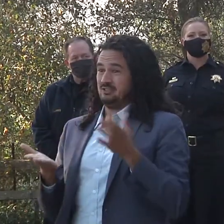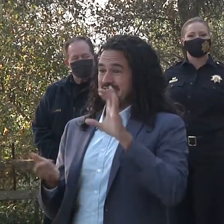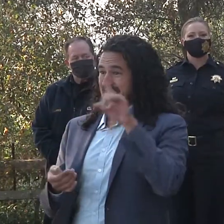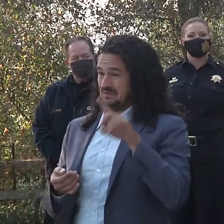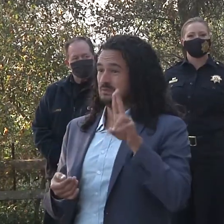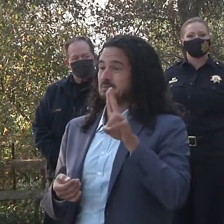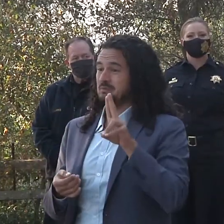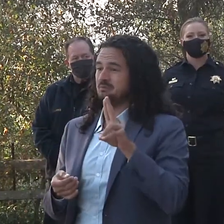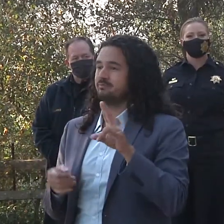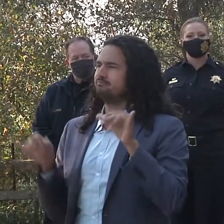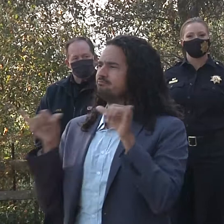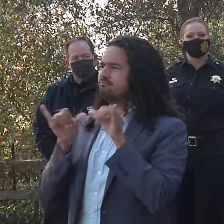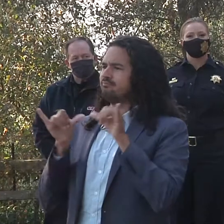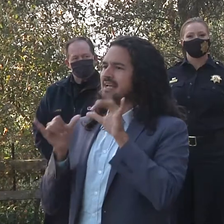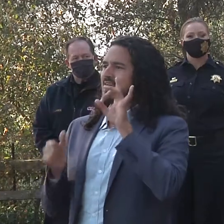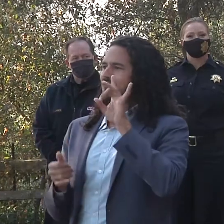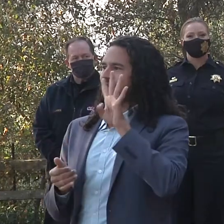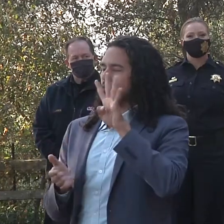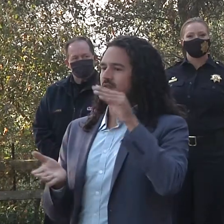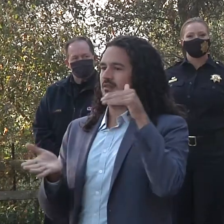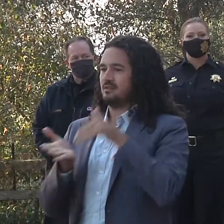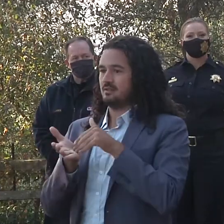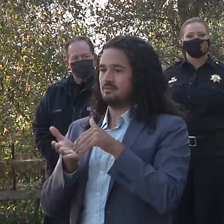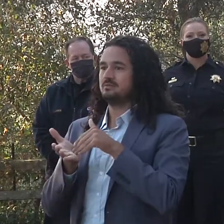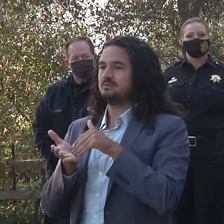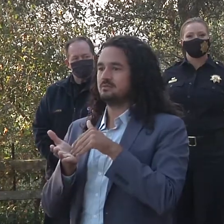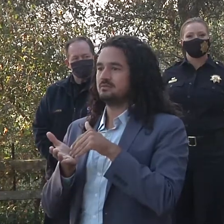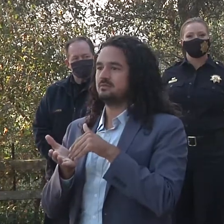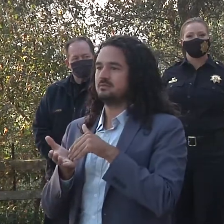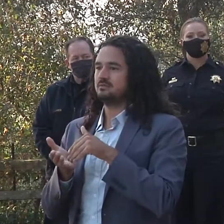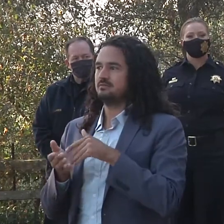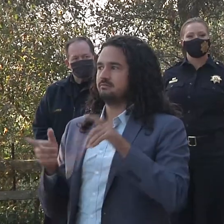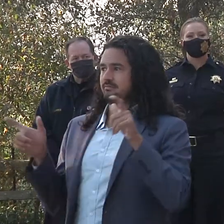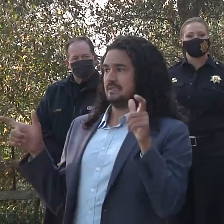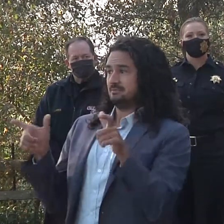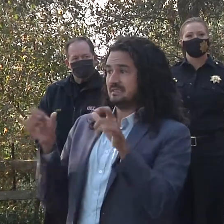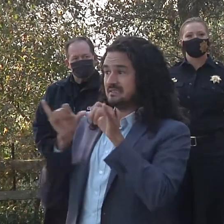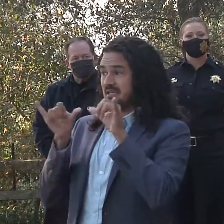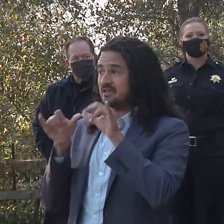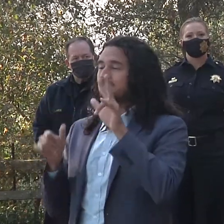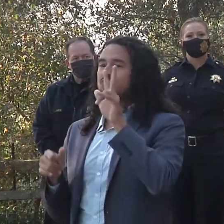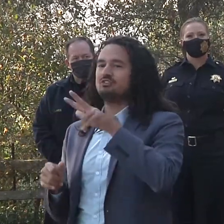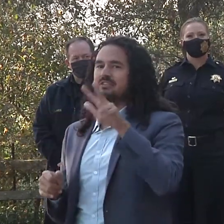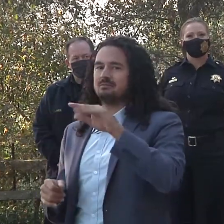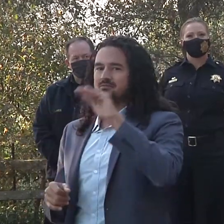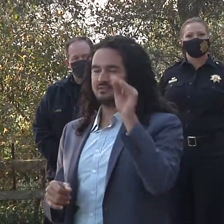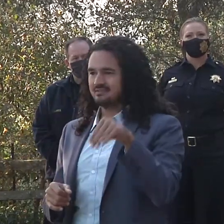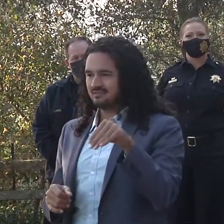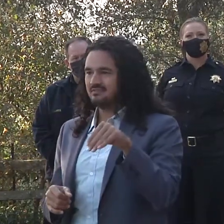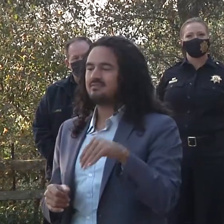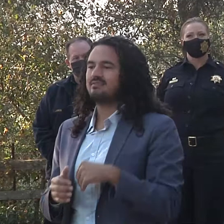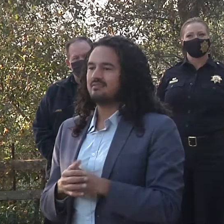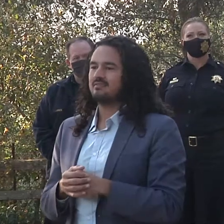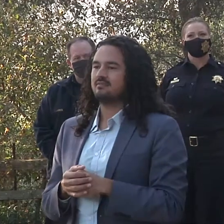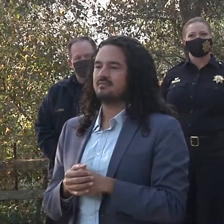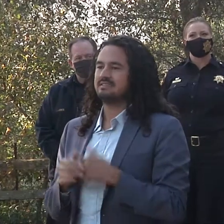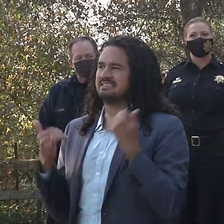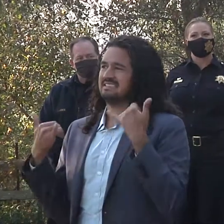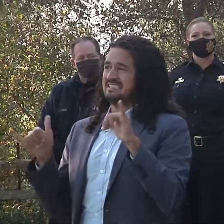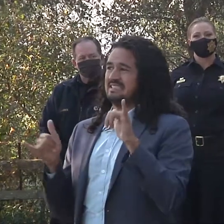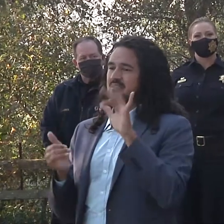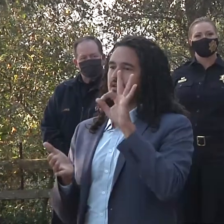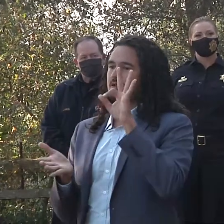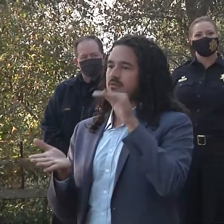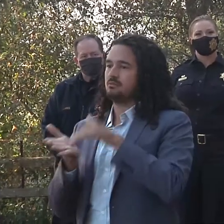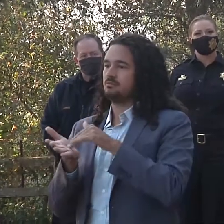84,338 acres. Containment went up to 33%. There are still 9,374 structures that are